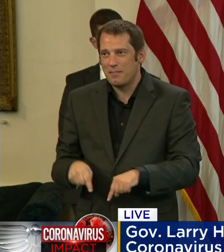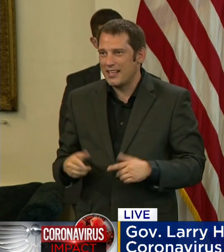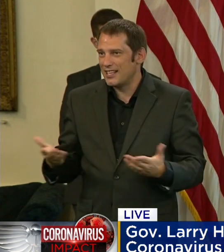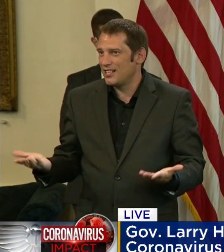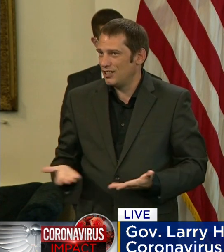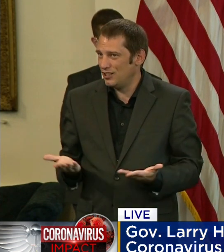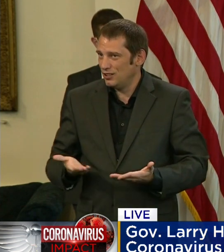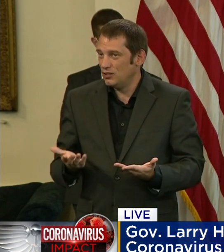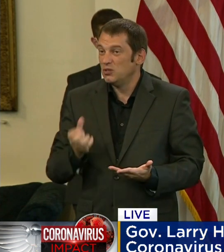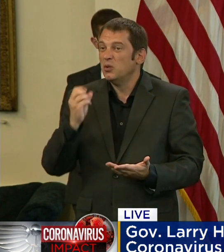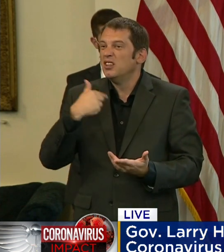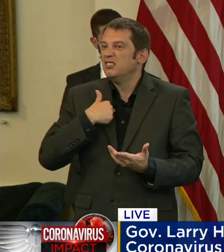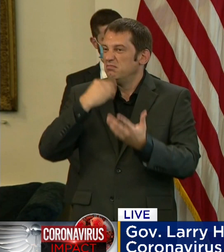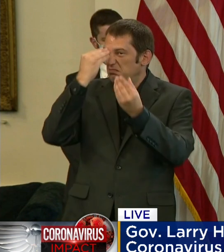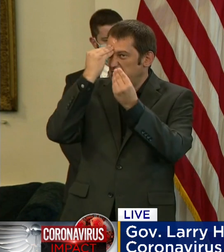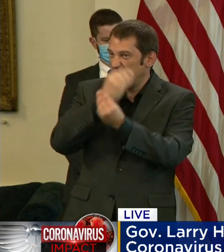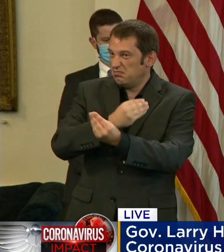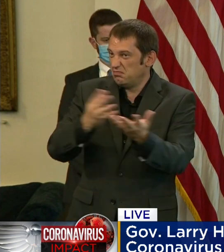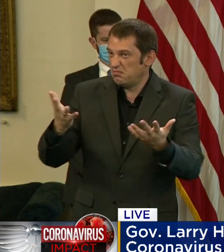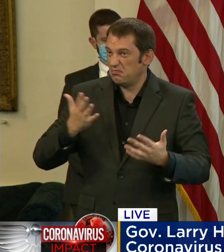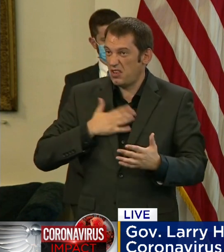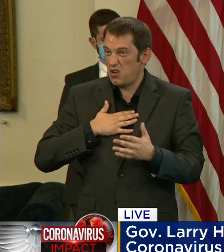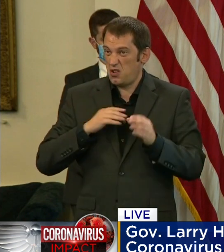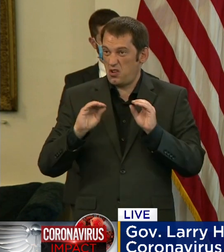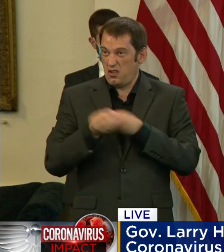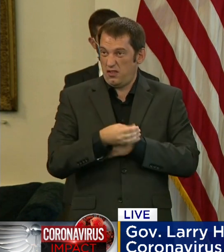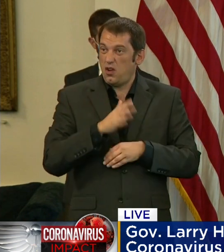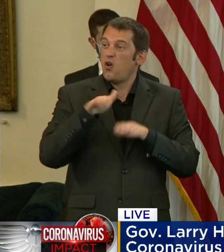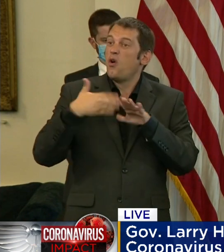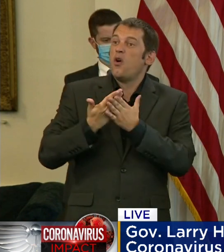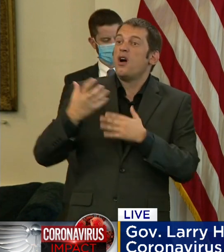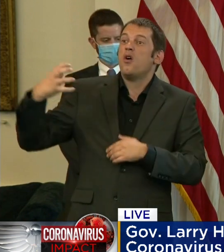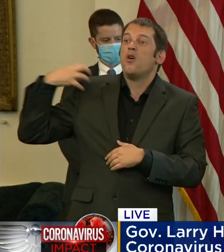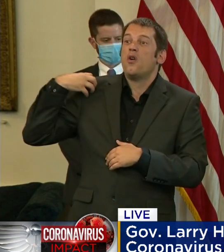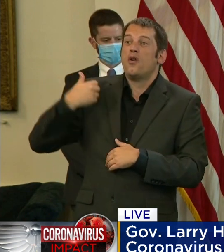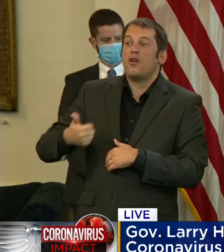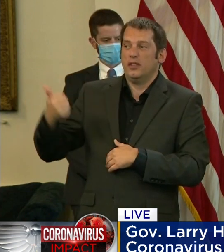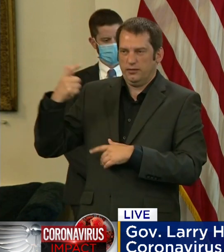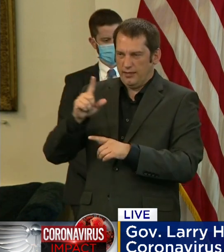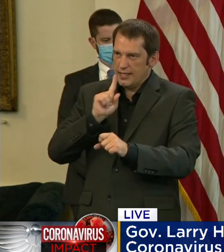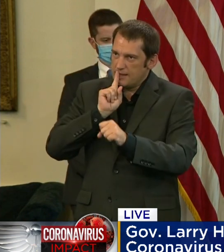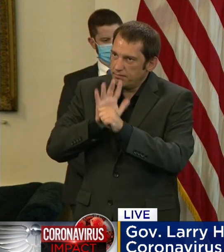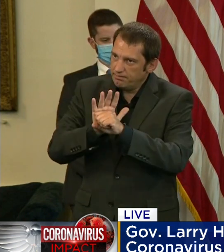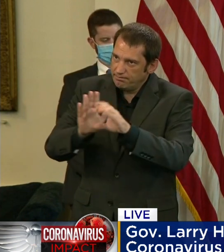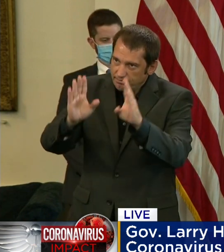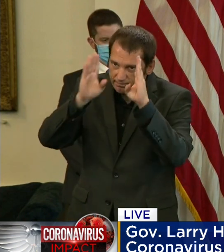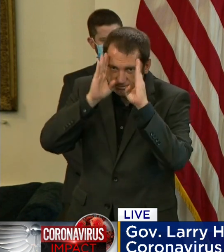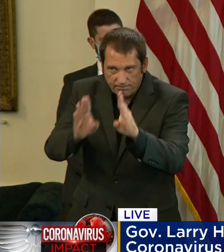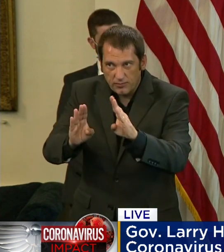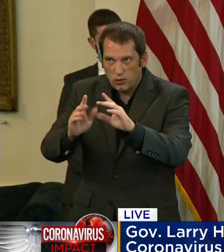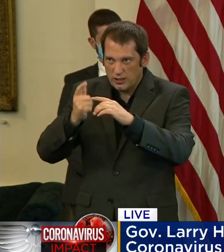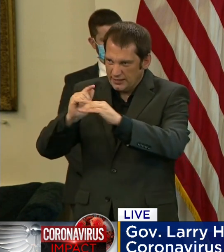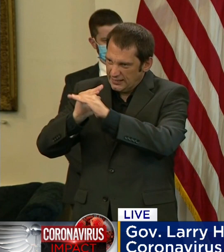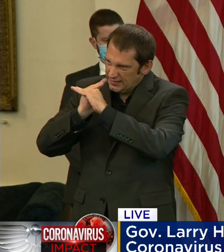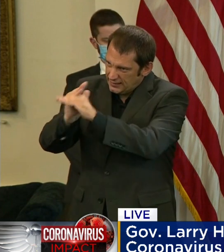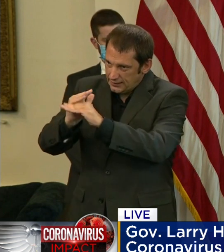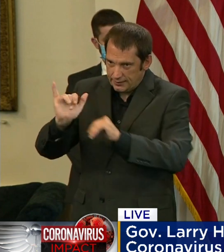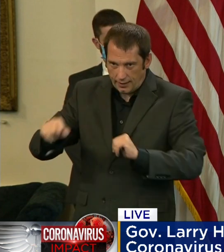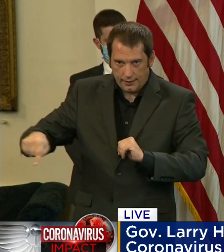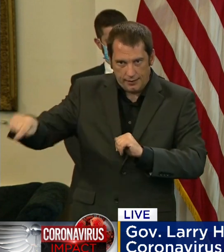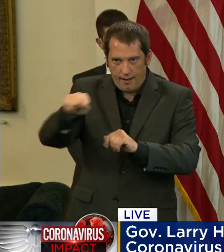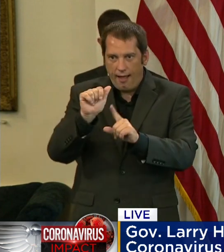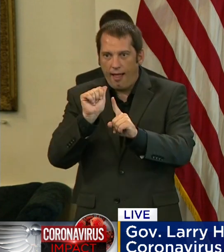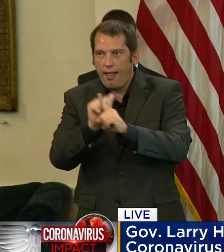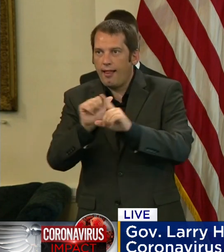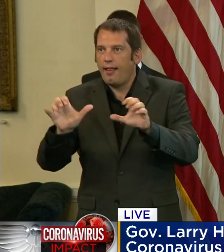bringing justice to fraudsters who are preying on citizens during this unprecedented public health crisis by using their stolen personal information